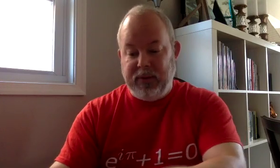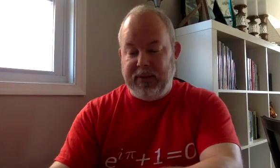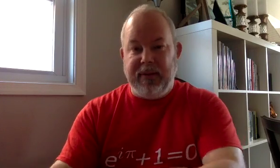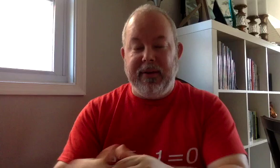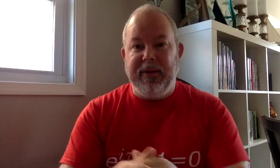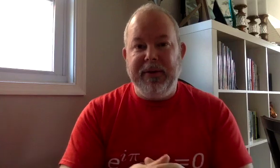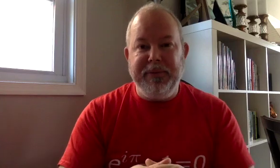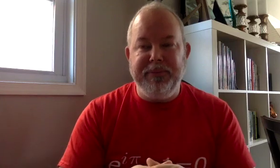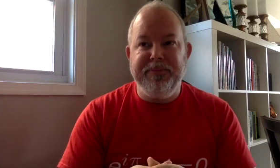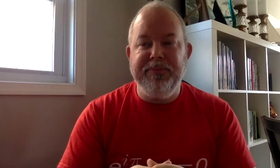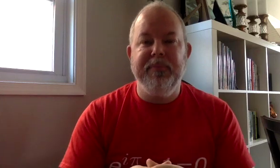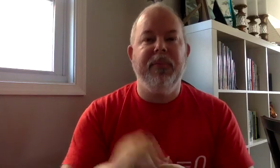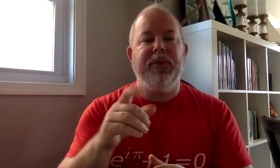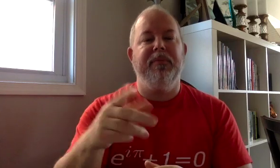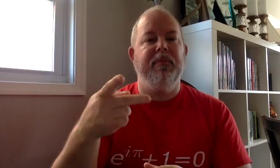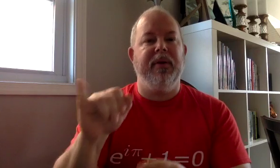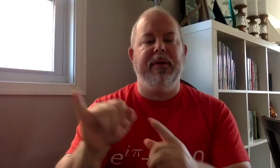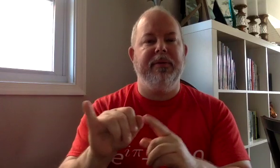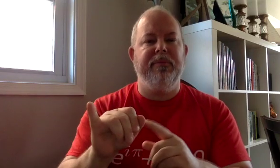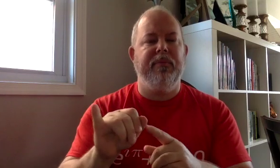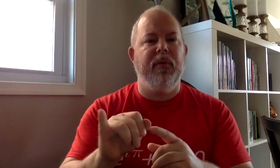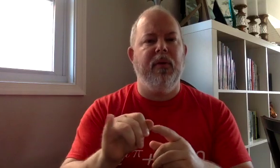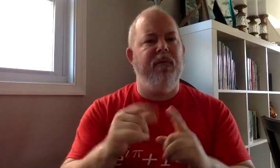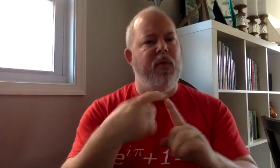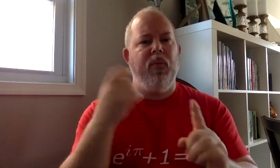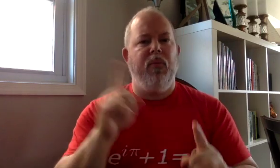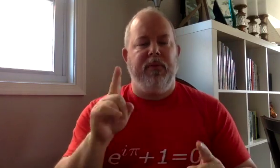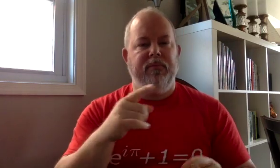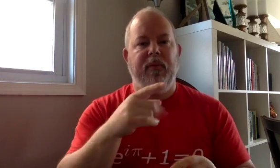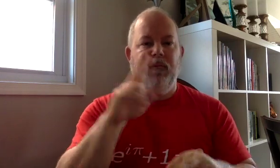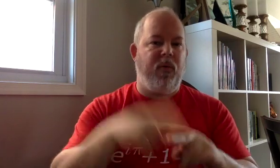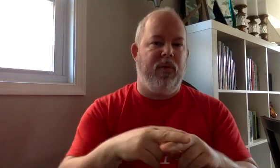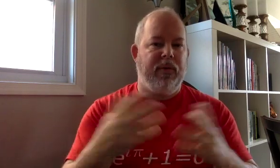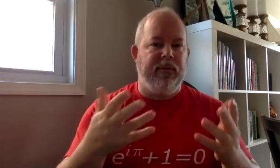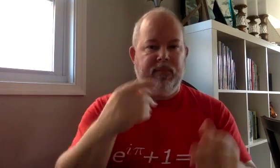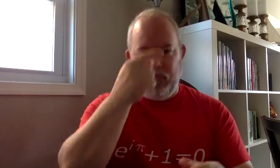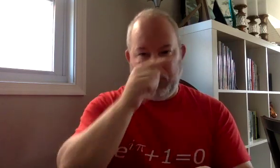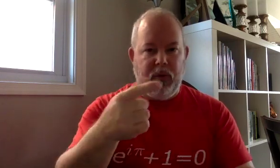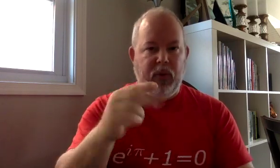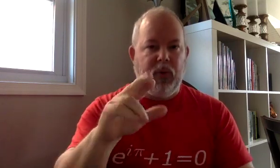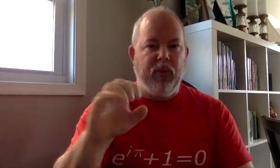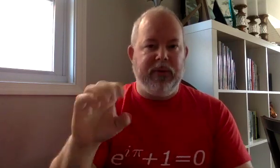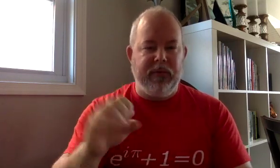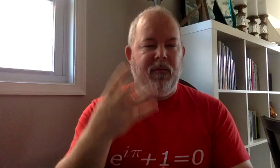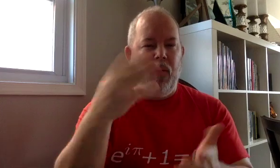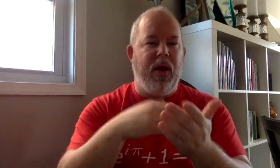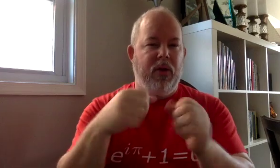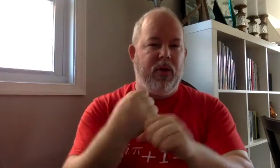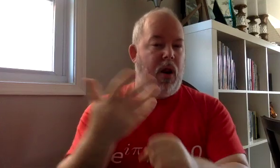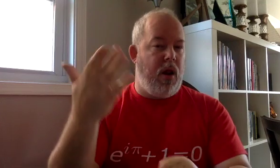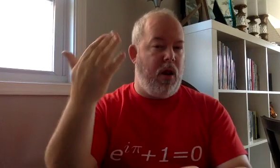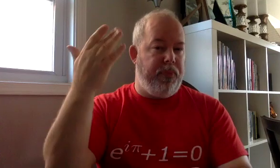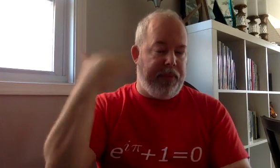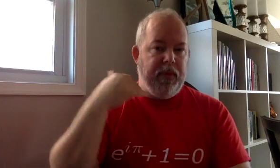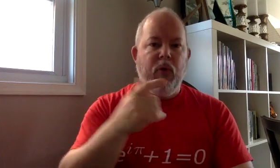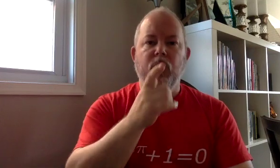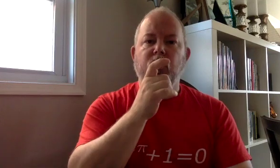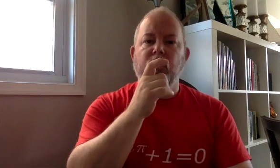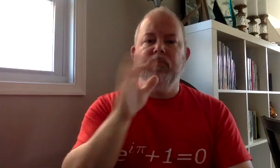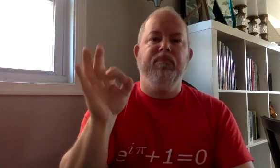the first such address by foreign leaders since 2019. This morning, his government sat down with Russian negotiators for another round of